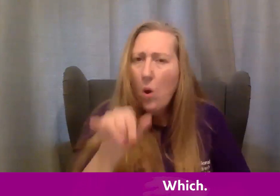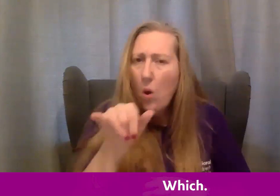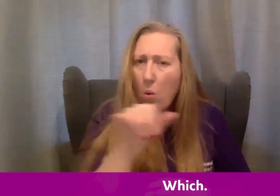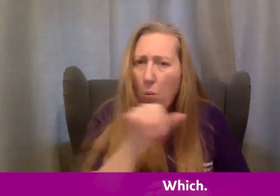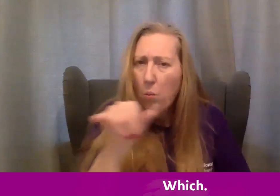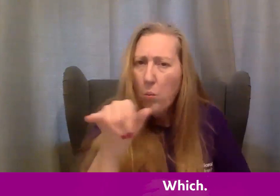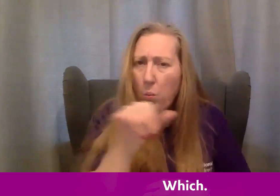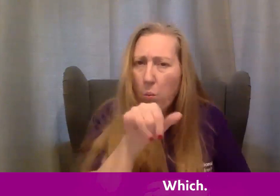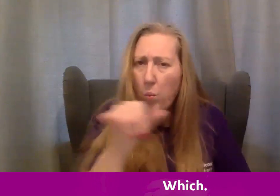Which?